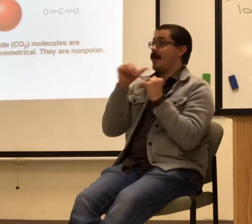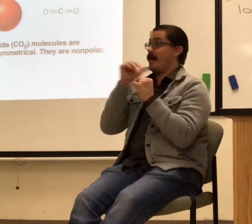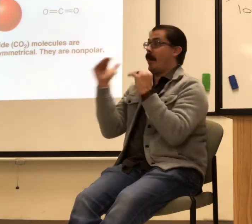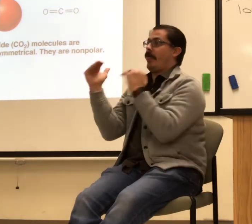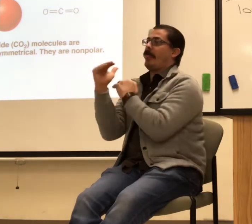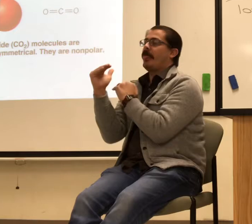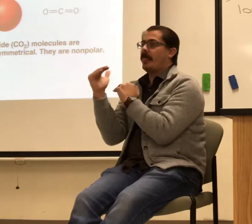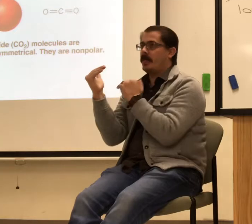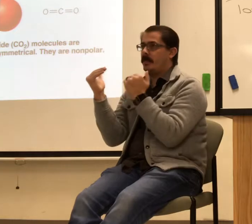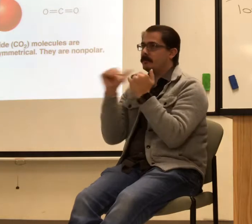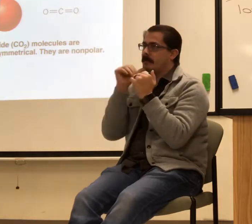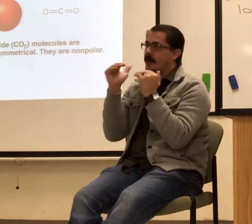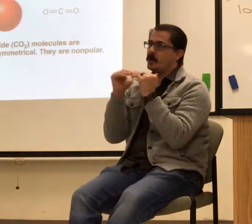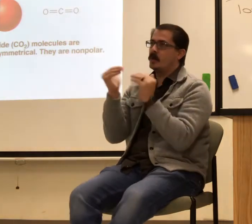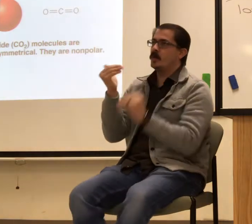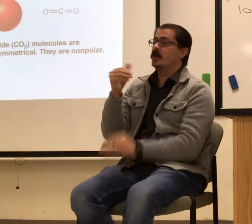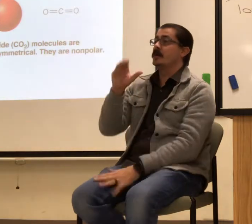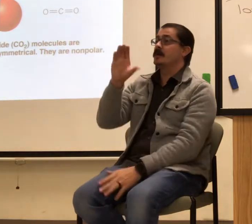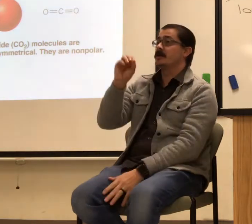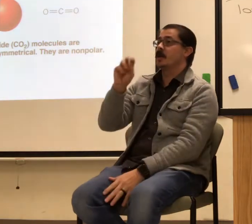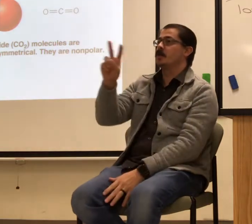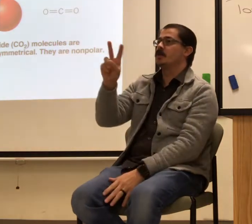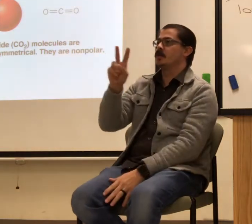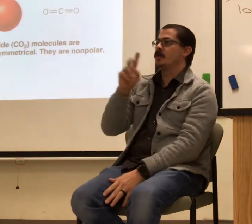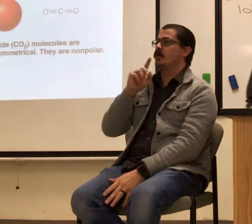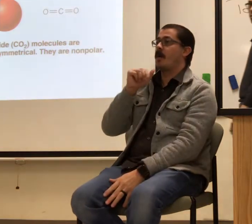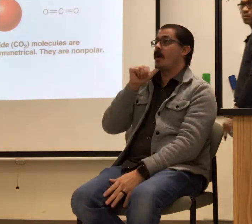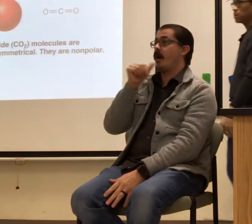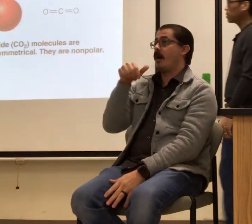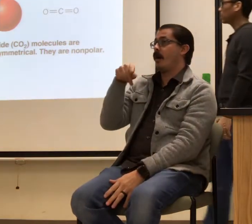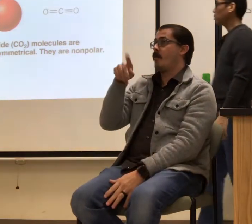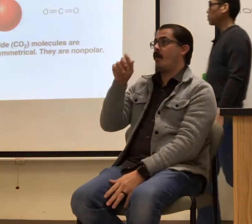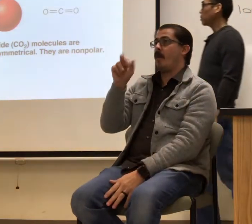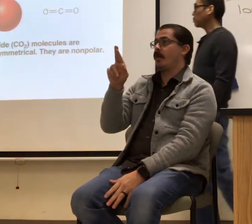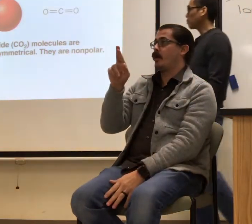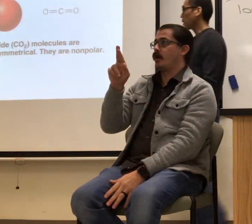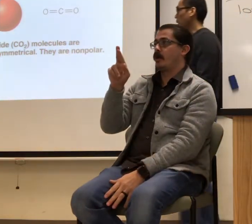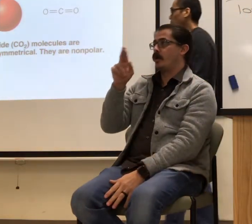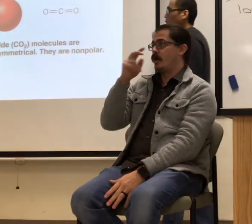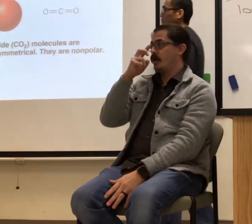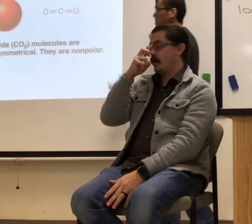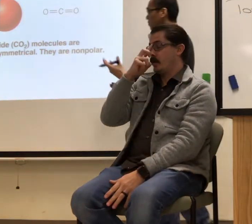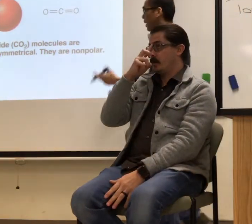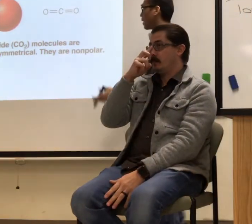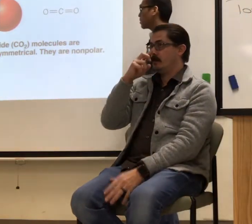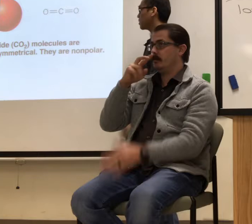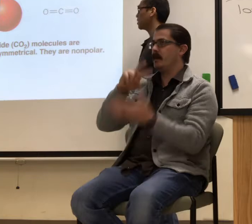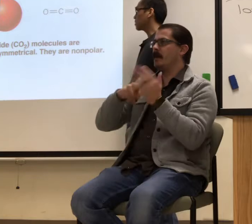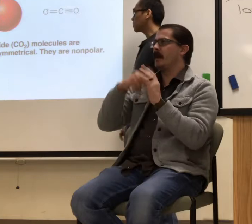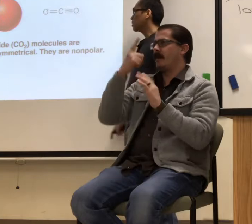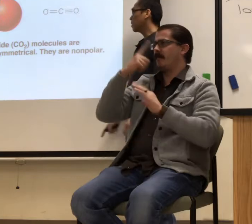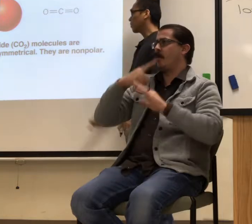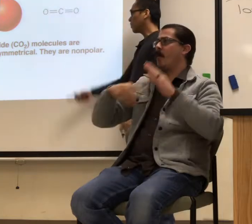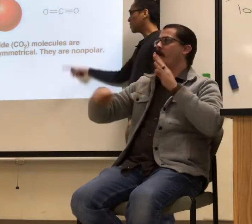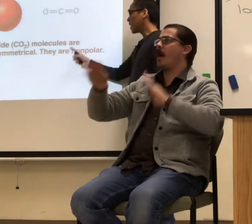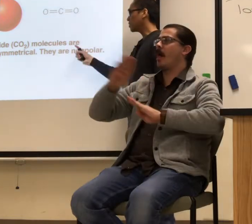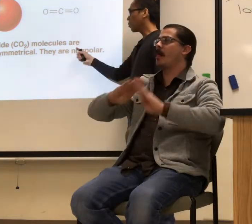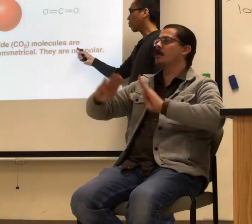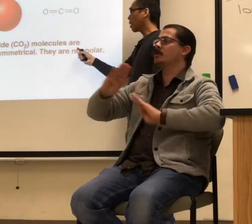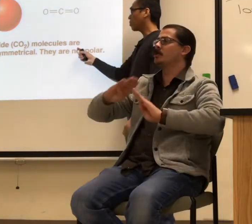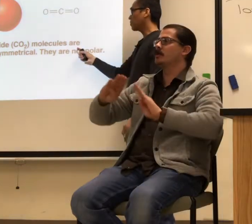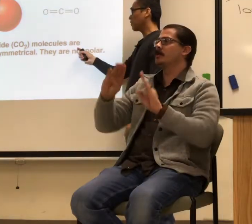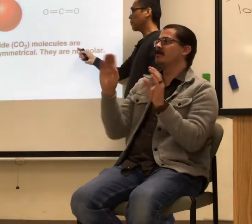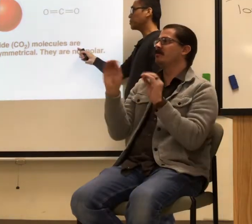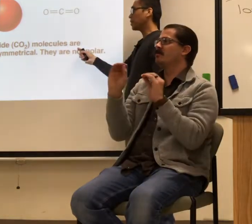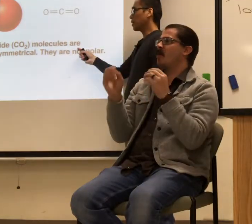example in CO2, CO2 is pretty much a nonpolar molecule. Okay, and what it means in biology is it pretty much has